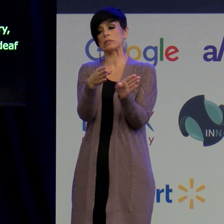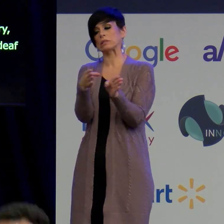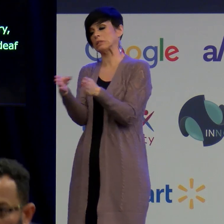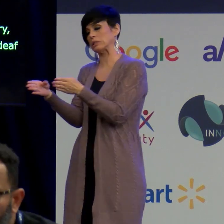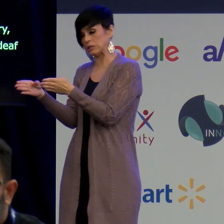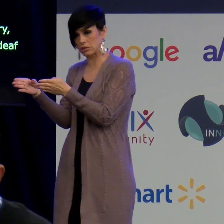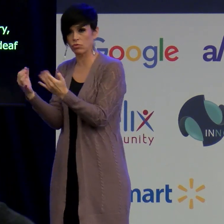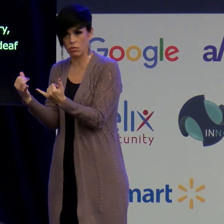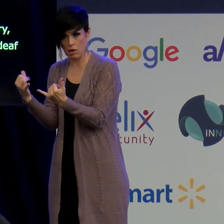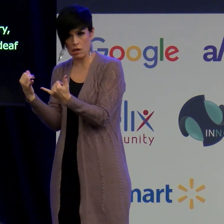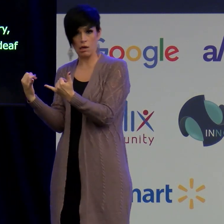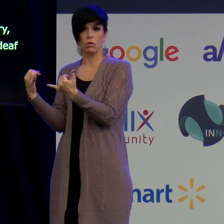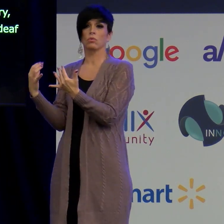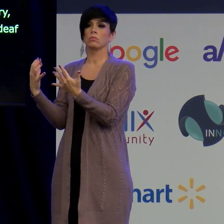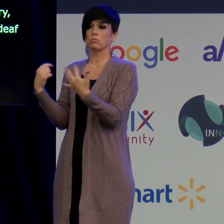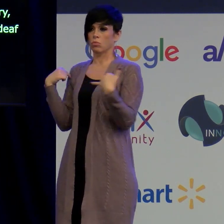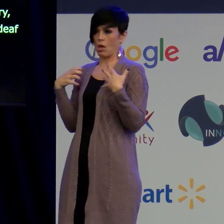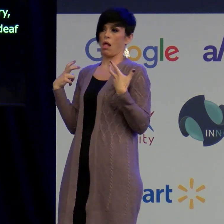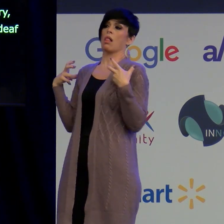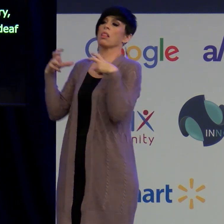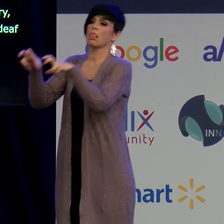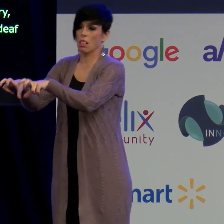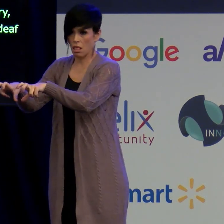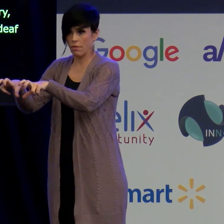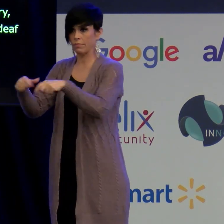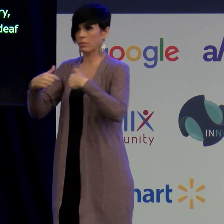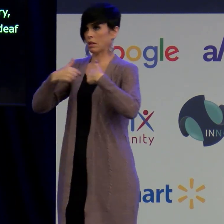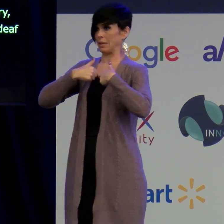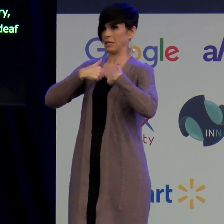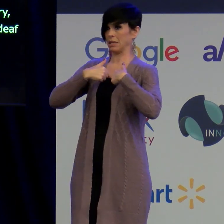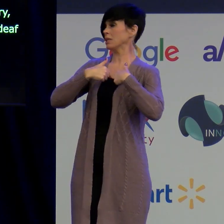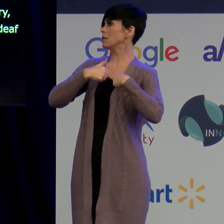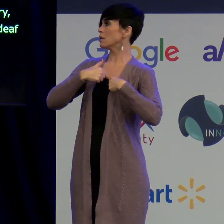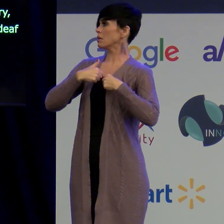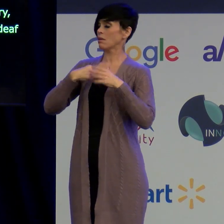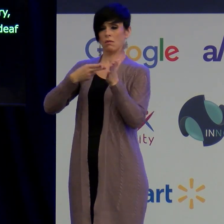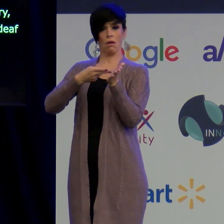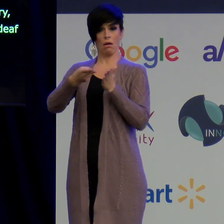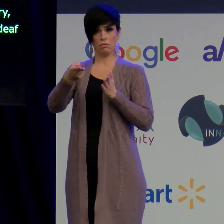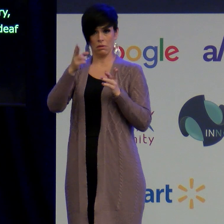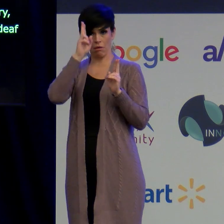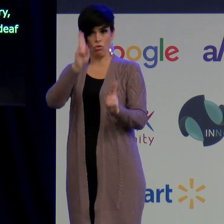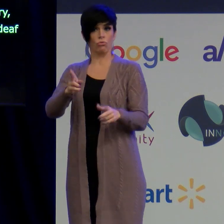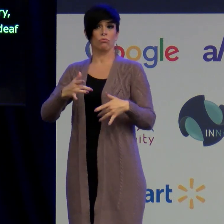this moment. And so I am honestly honored